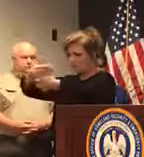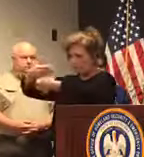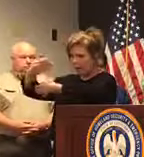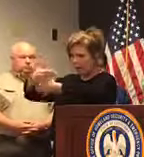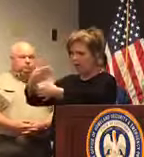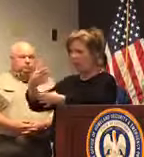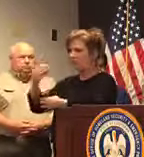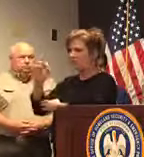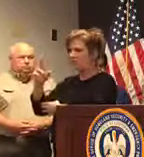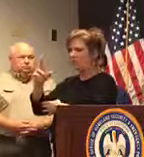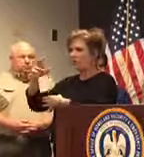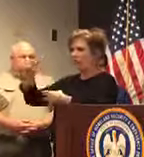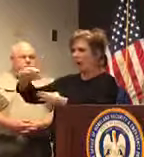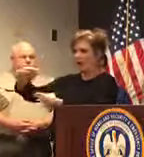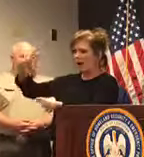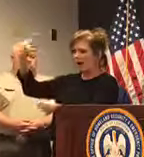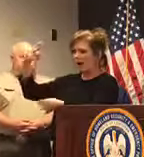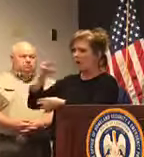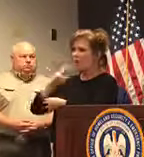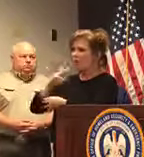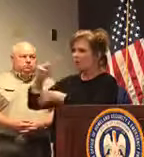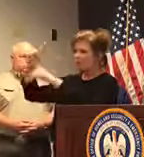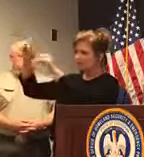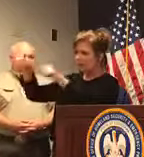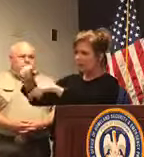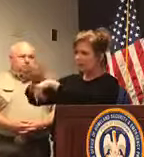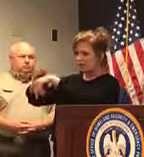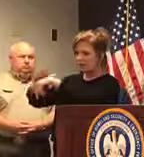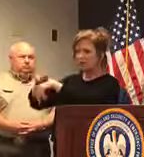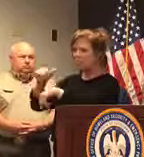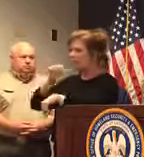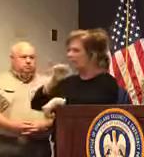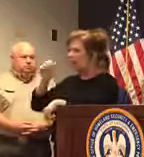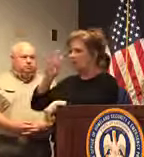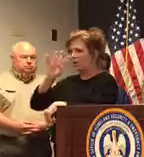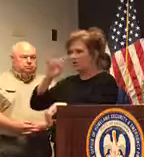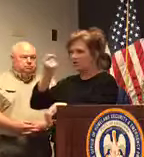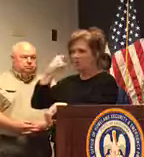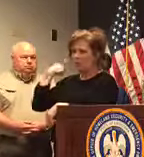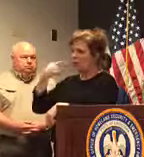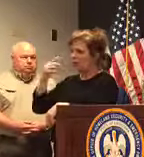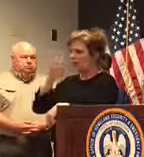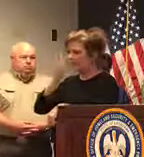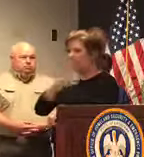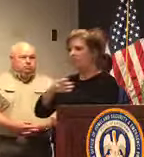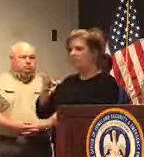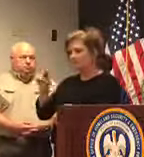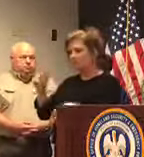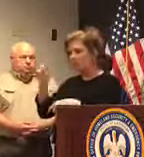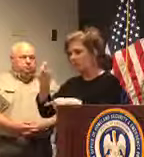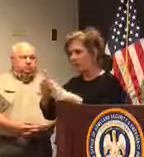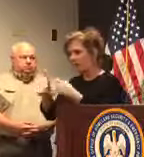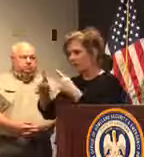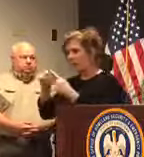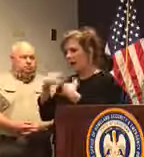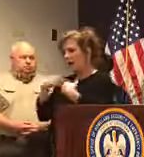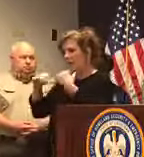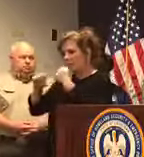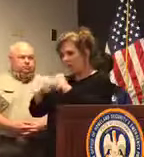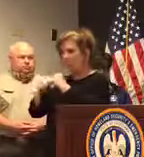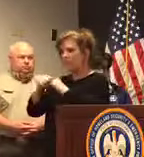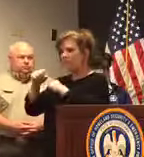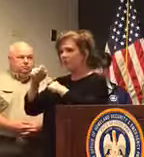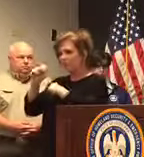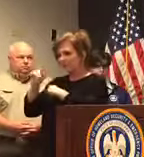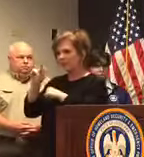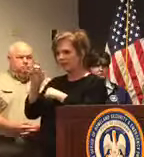pre-positioned. We will continue to monitor the pump stations and make sure that we have manual control there as long as it is safe. And